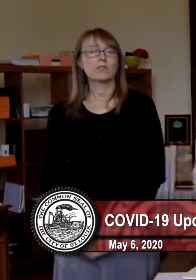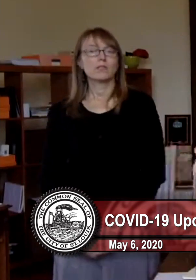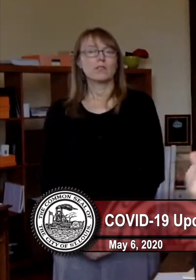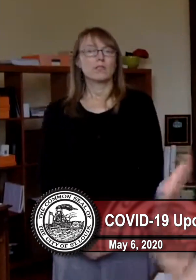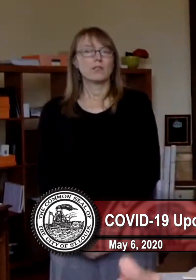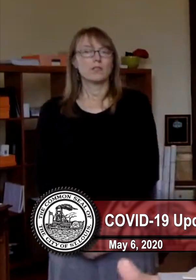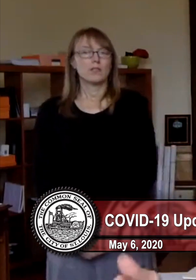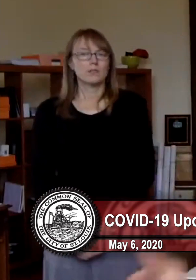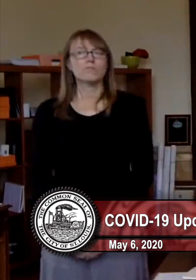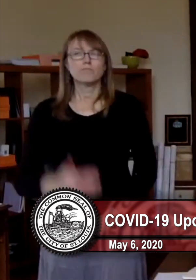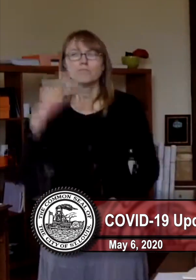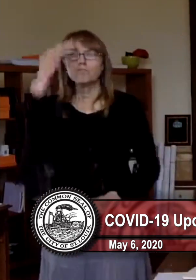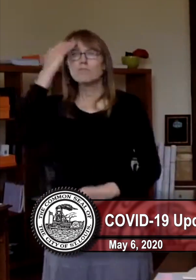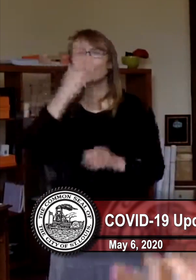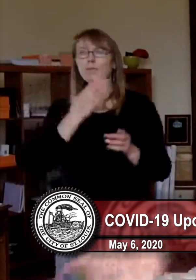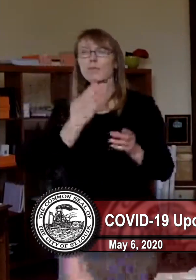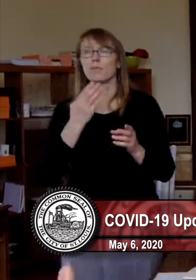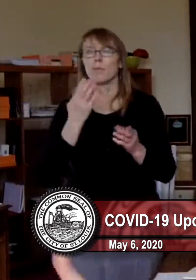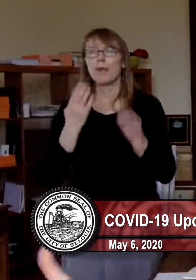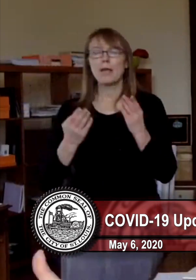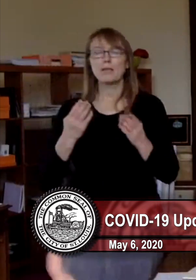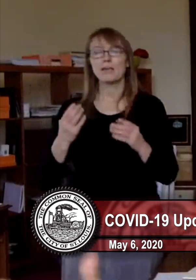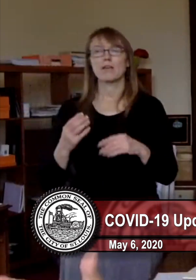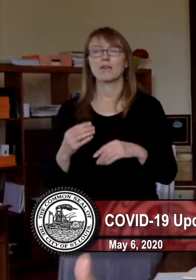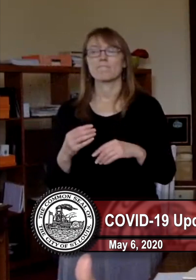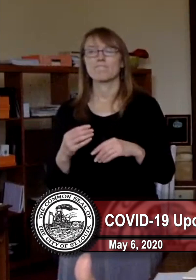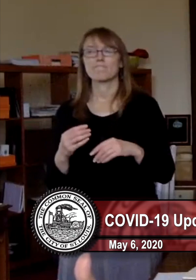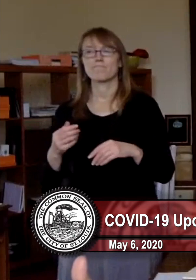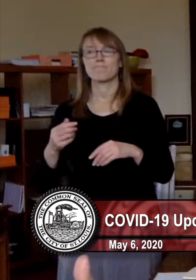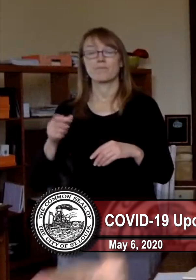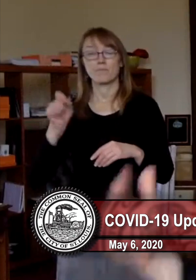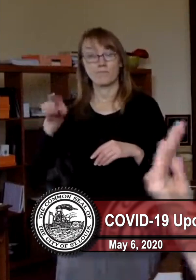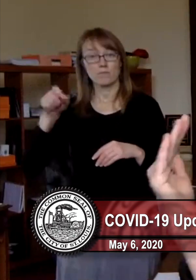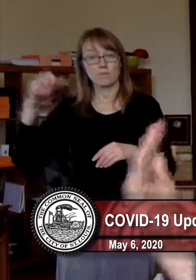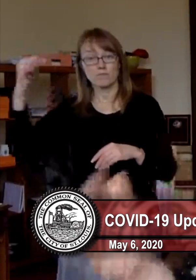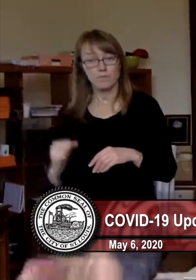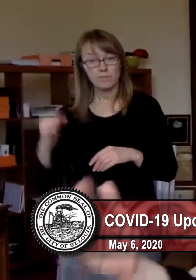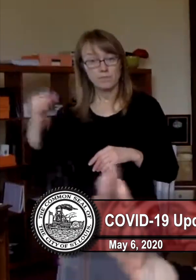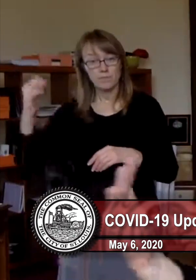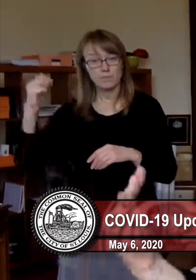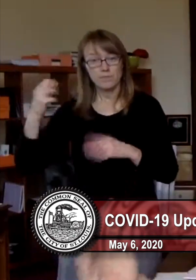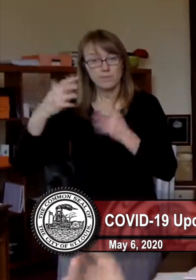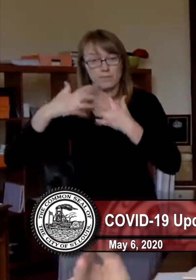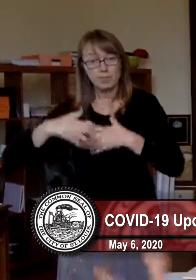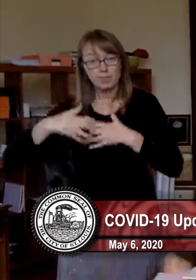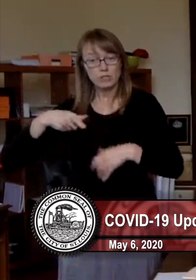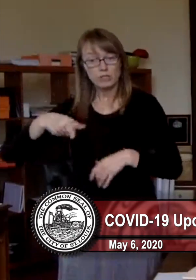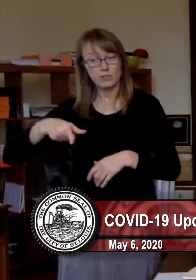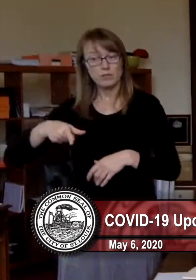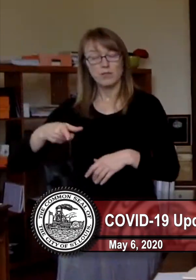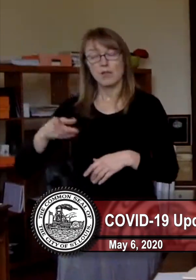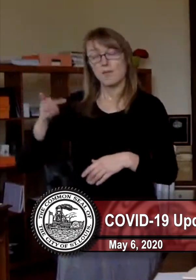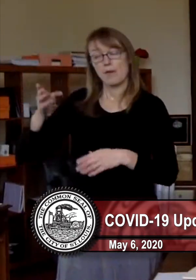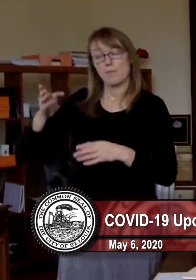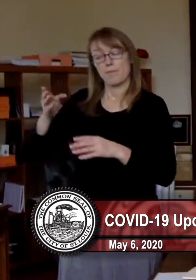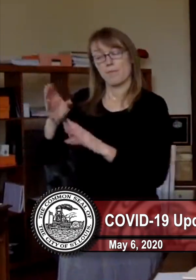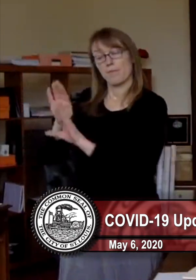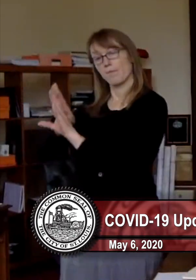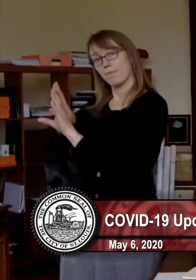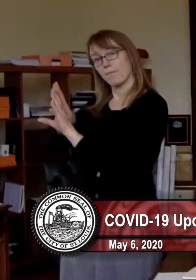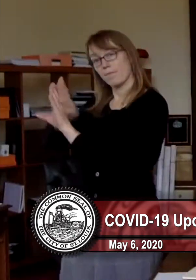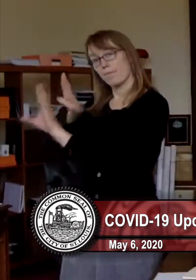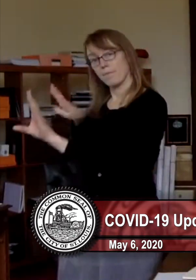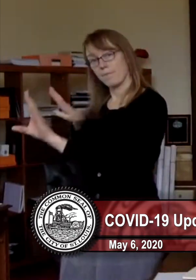to put some plexi, maybe use every slot machine and maybe put some plexi in between it. Those are things